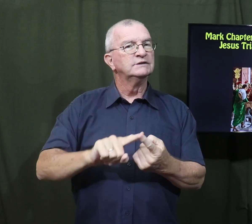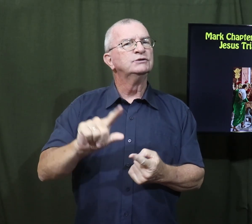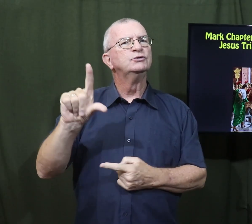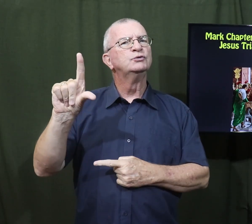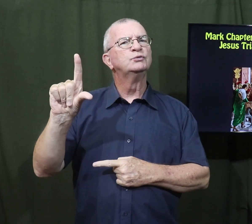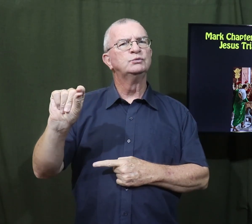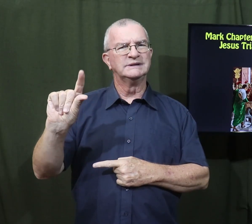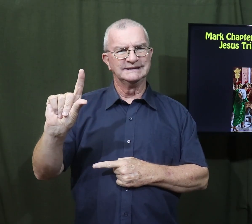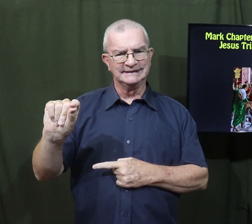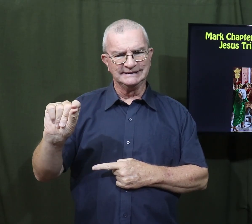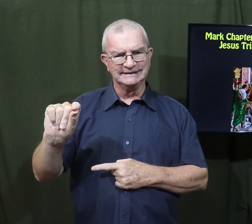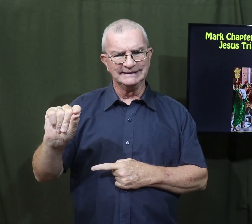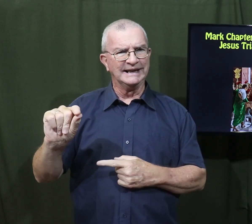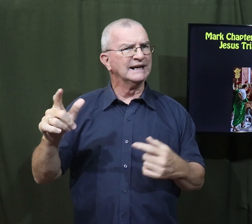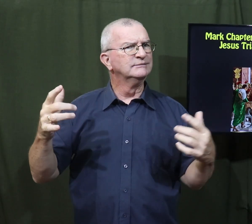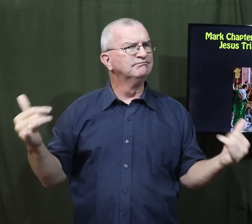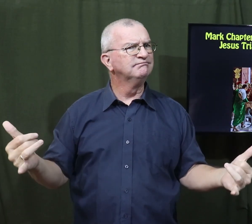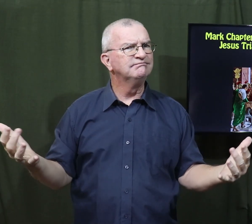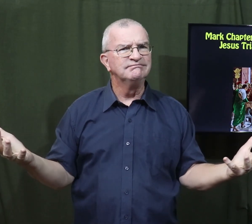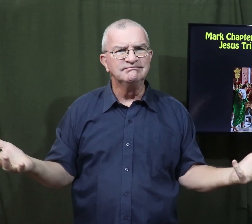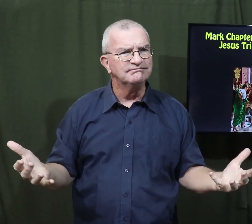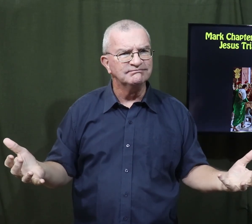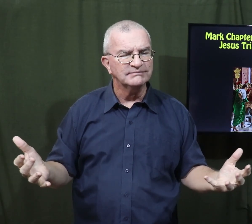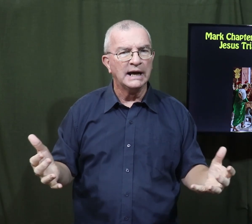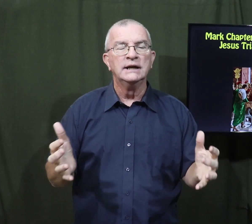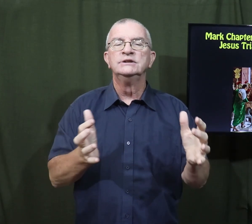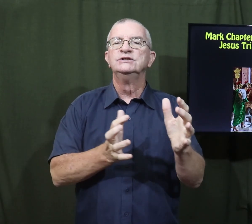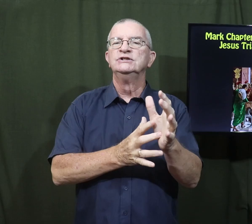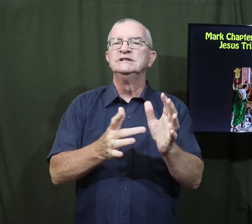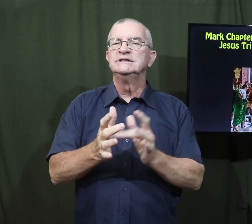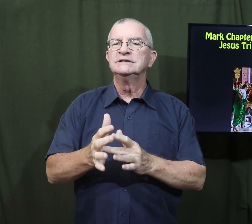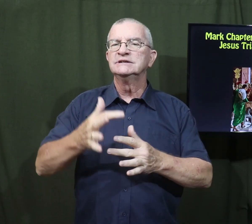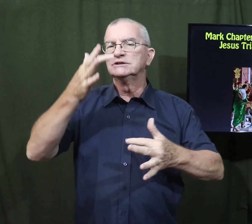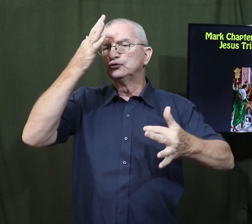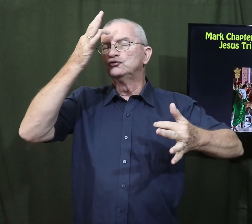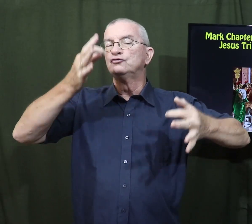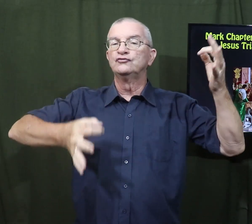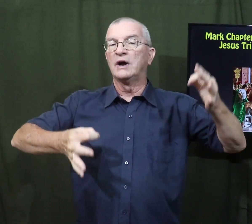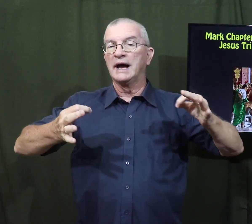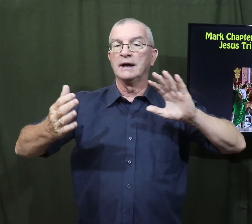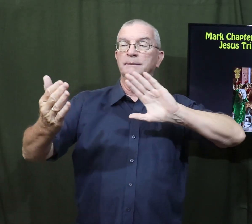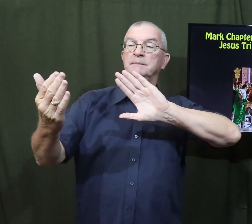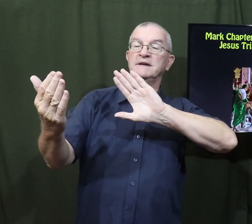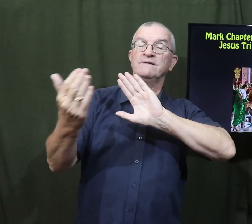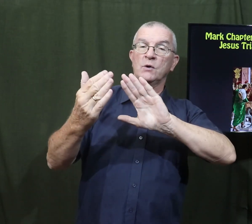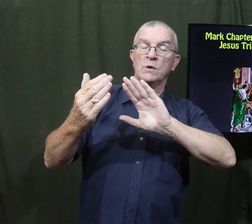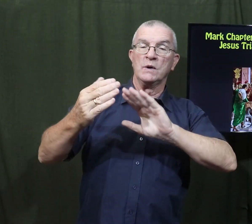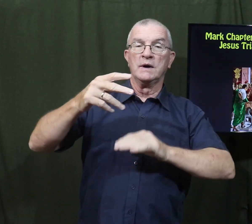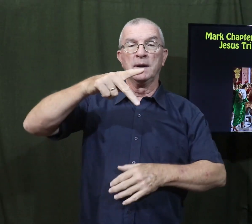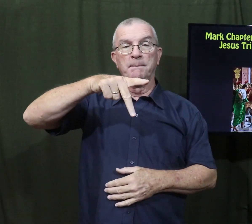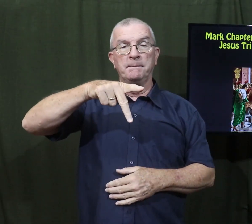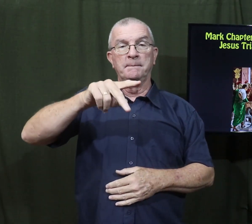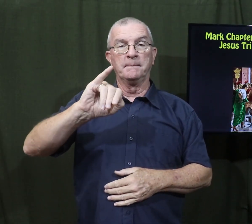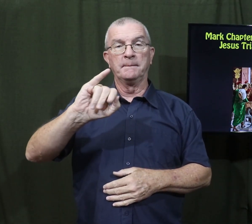verses 1 to 20, and the topic is Jesus' trial with Pilate.